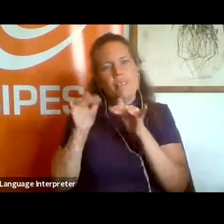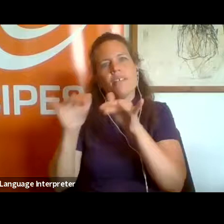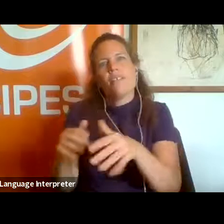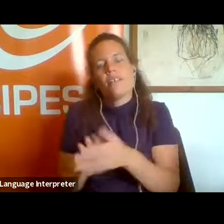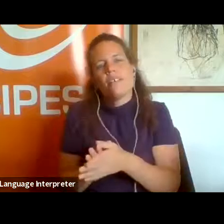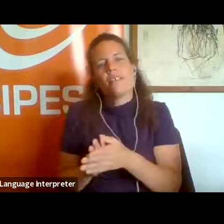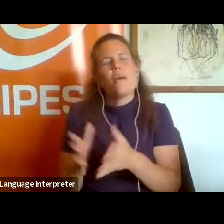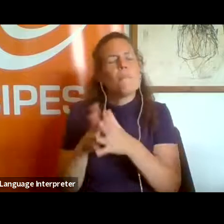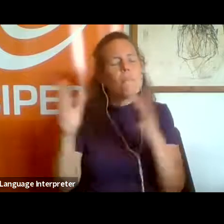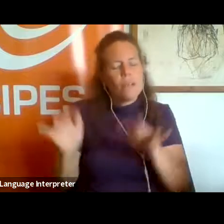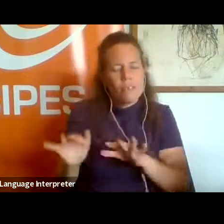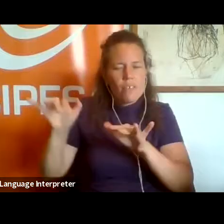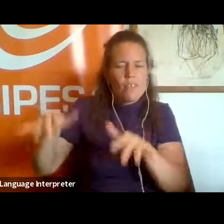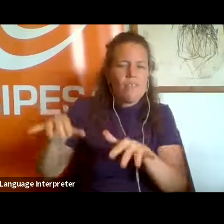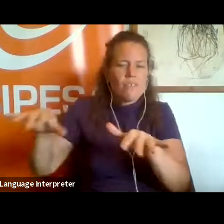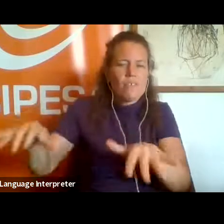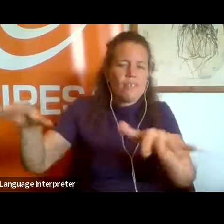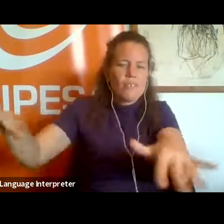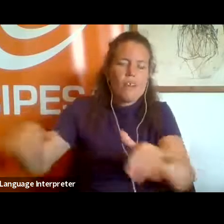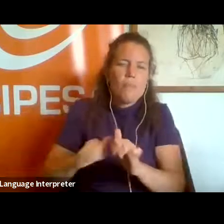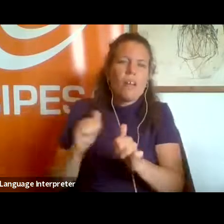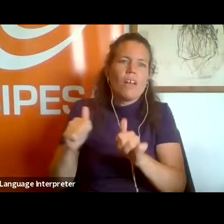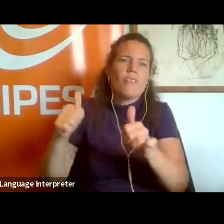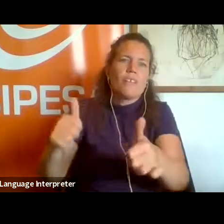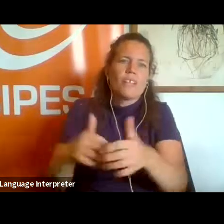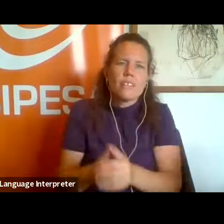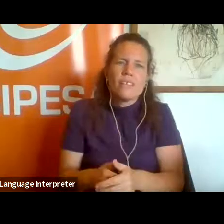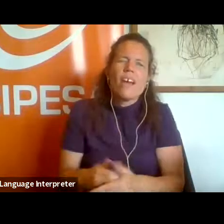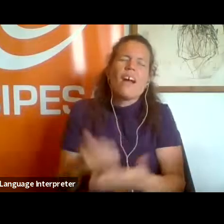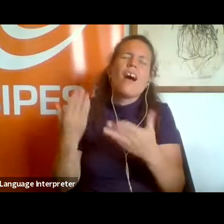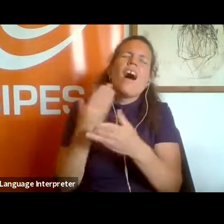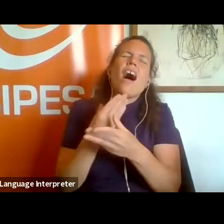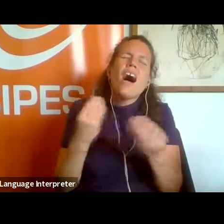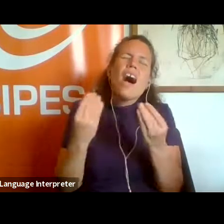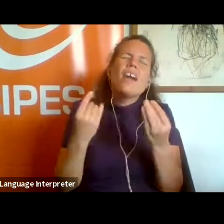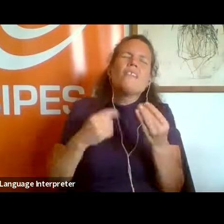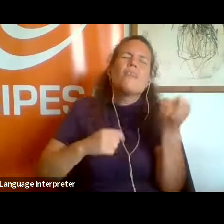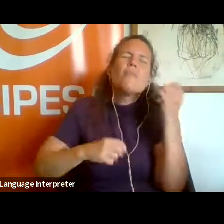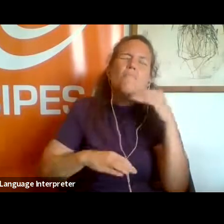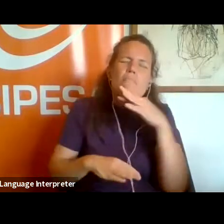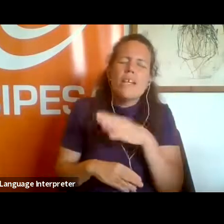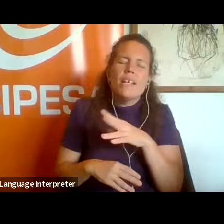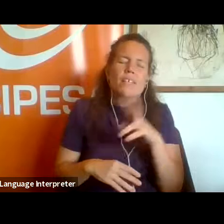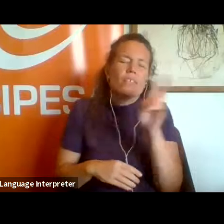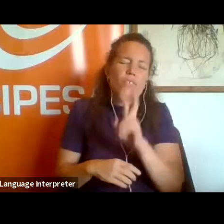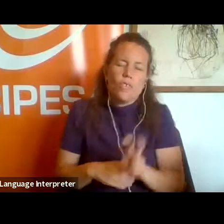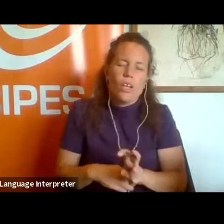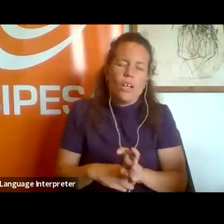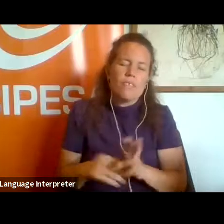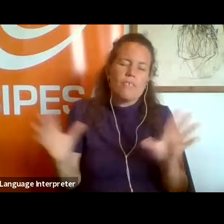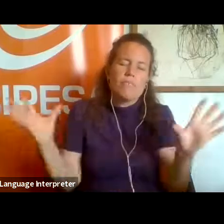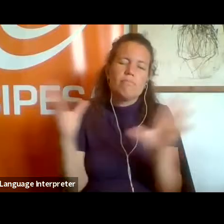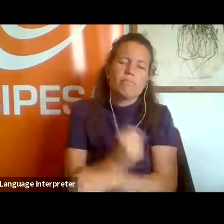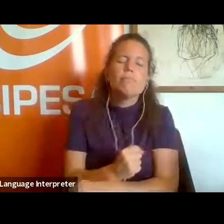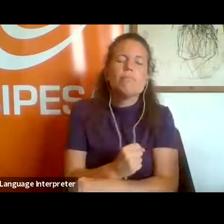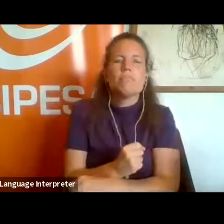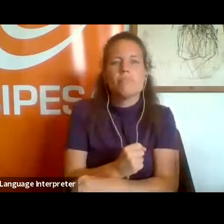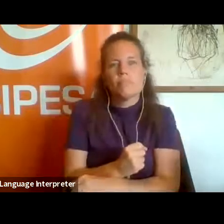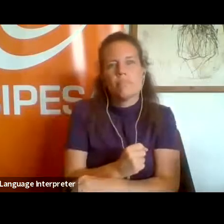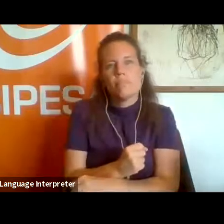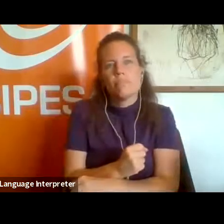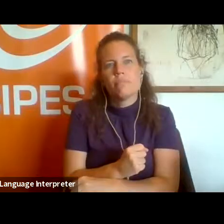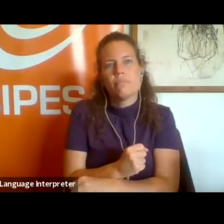ripple effects. Hundreds of millions of dollars was lost due to the WannaCry attack. And that's